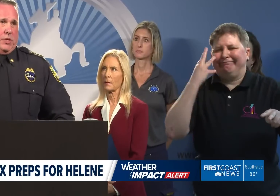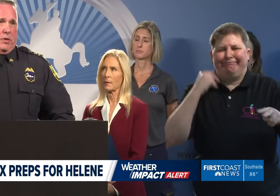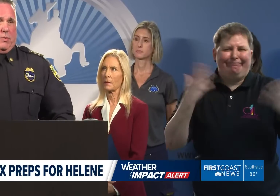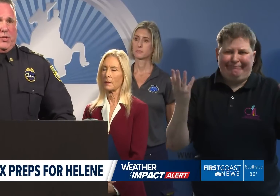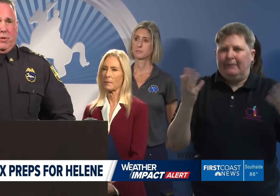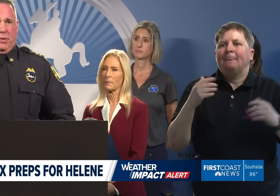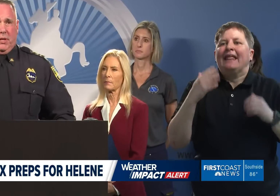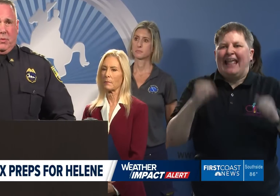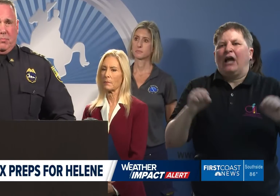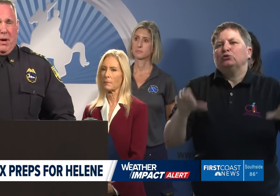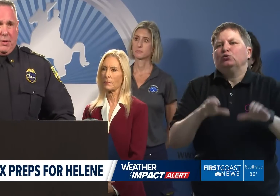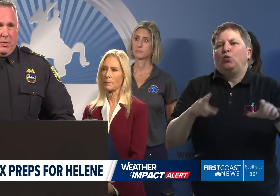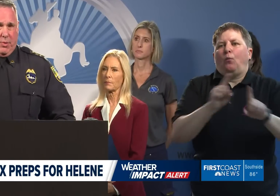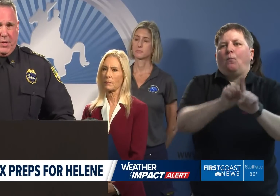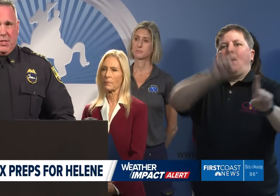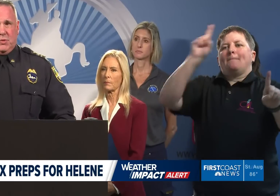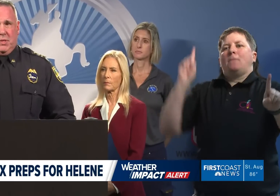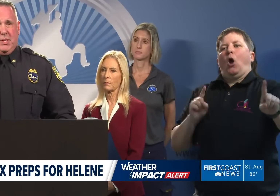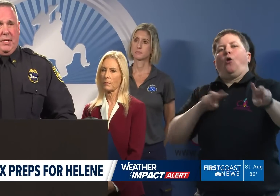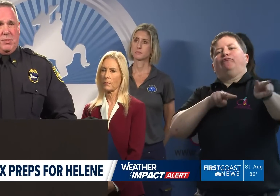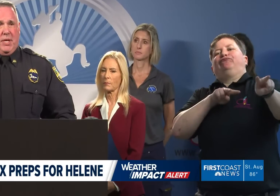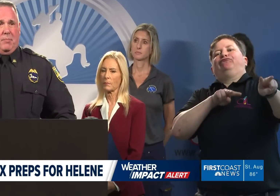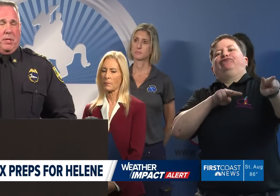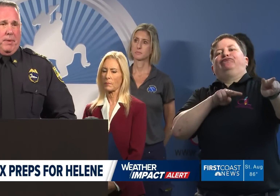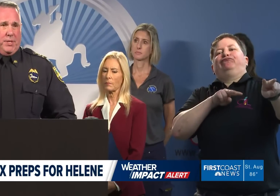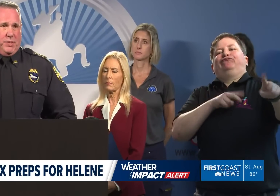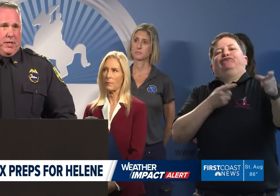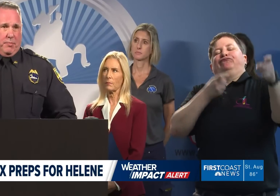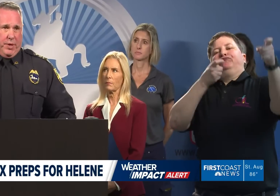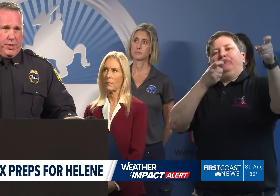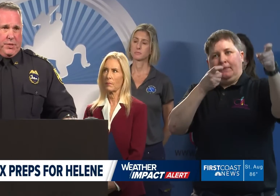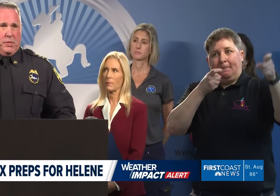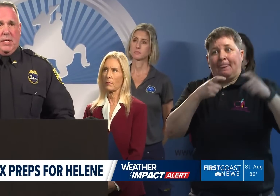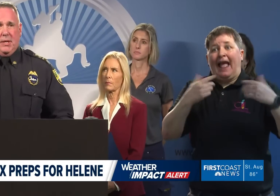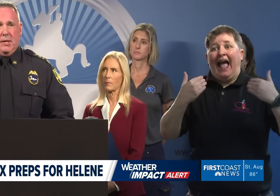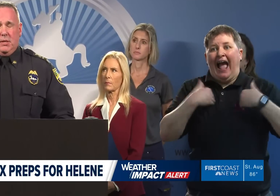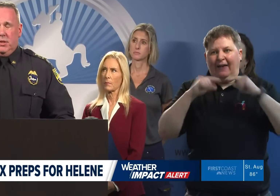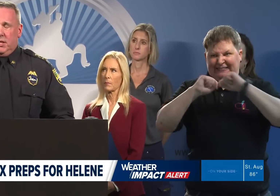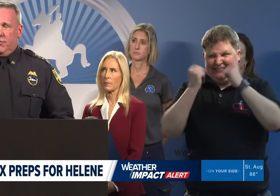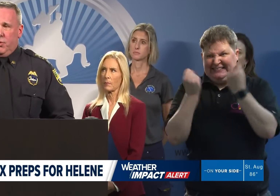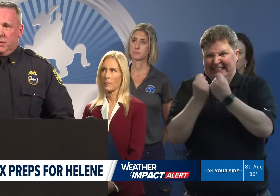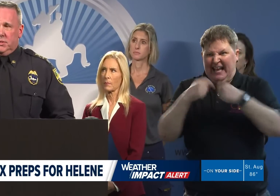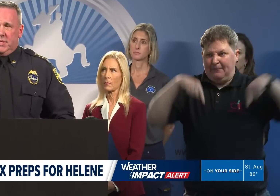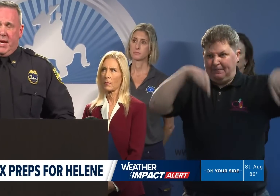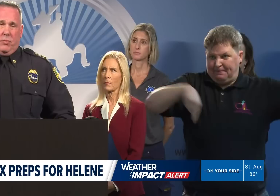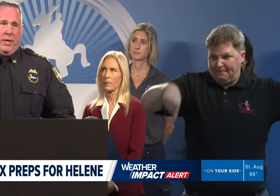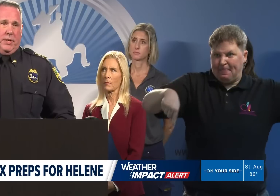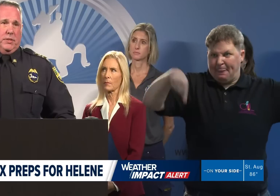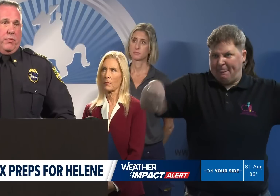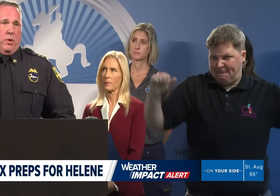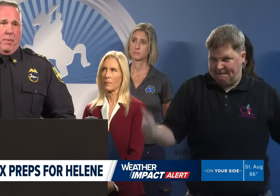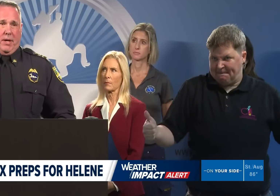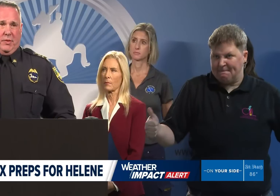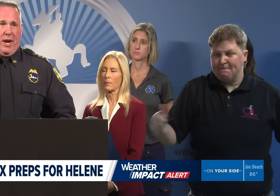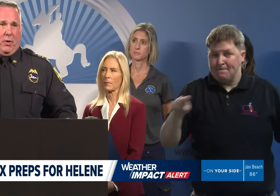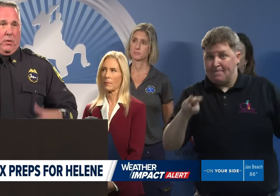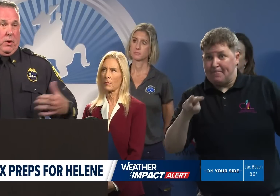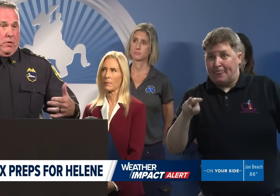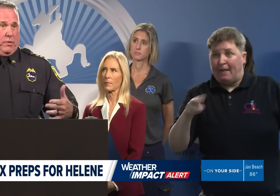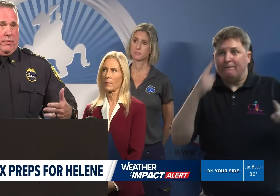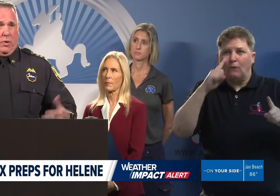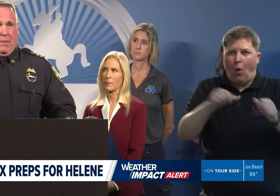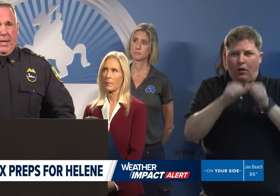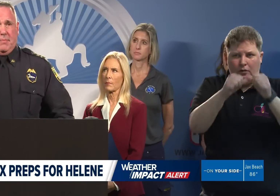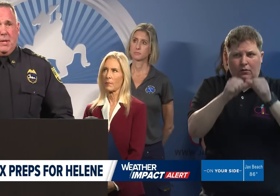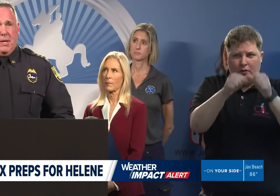remotely. So we generally will monitor the bridges with teams set up at the bases of the bridges, looking for sustained winds of 40 miles an hour